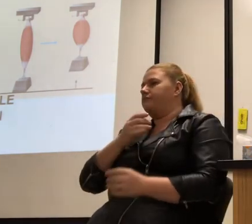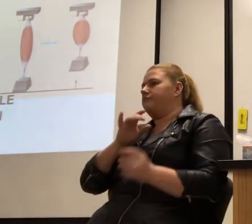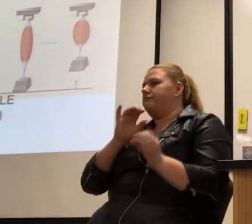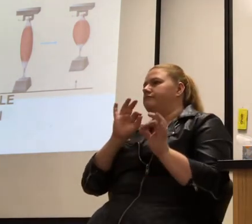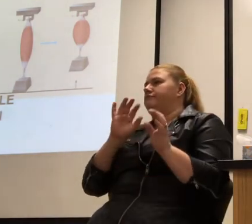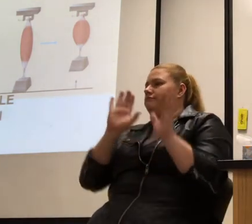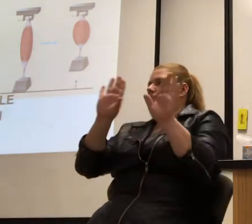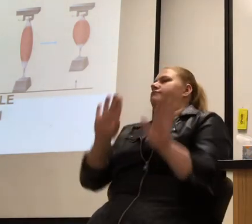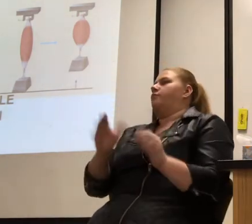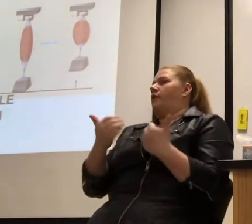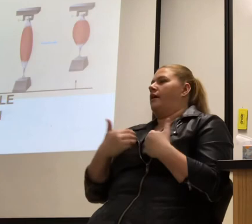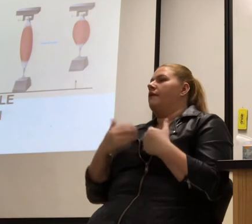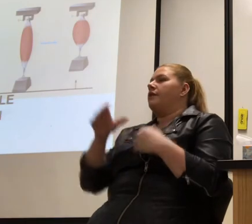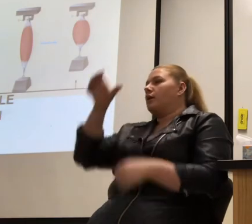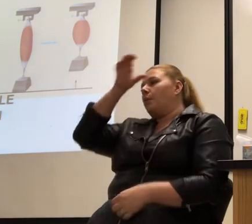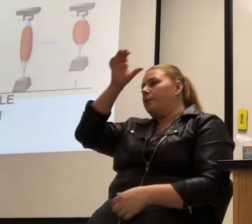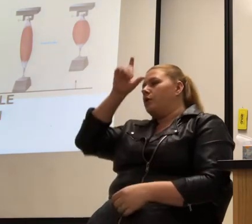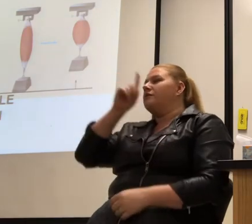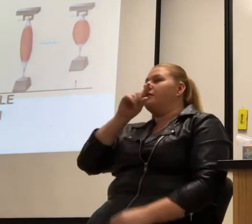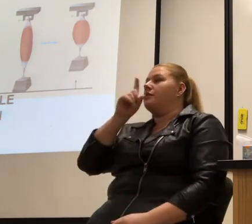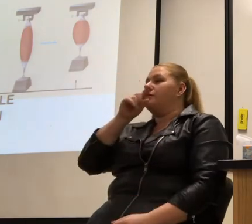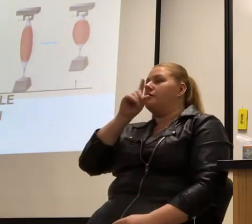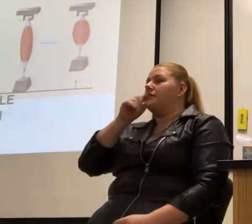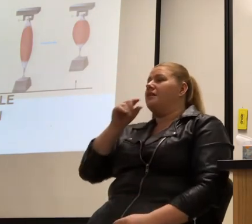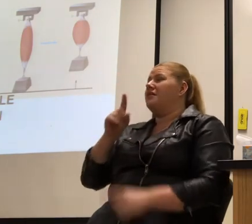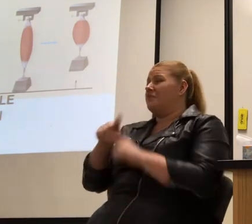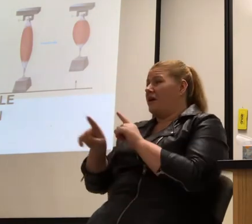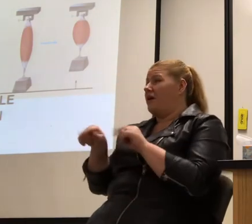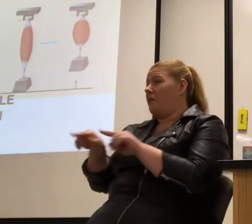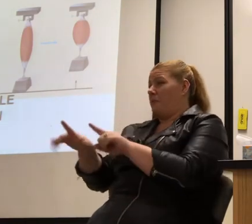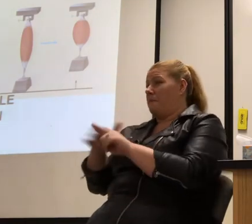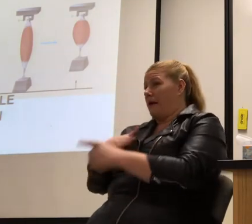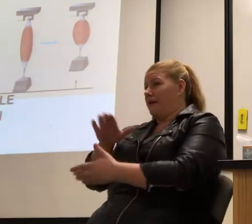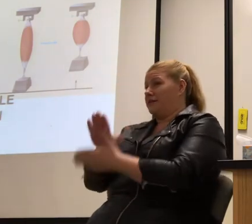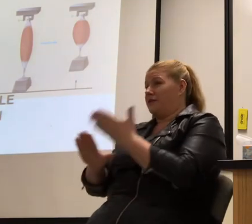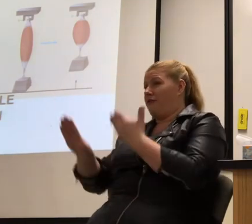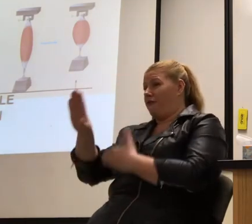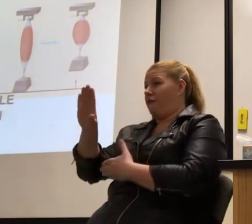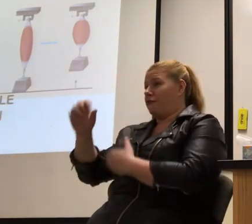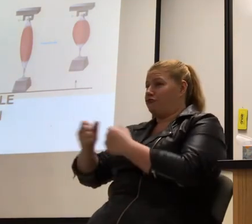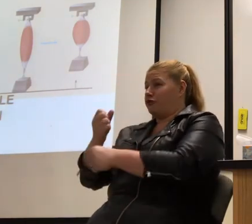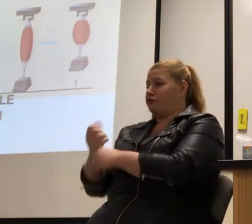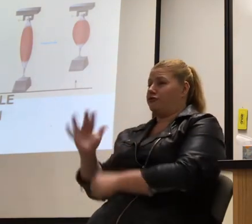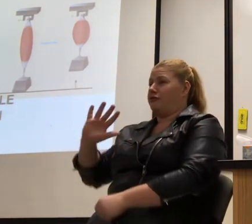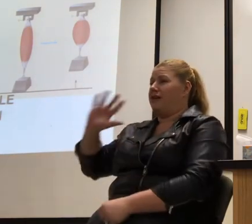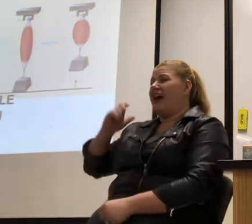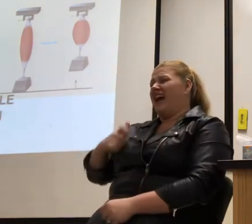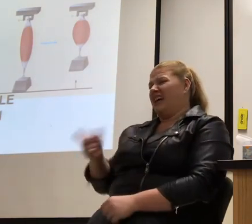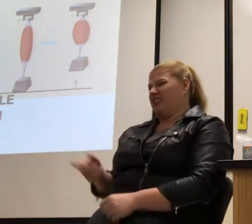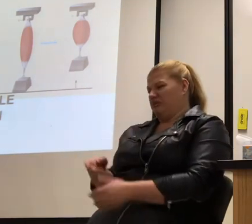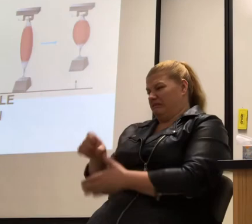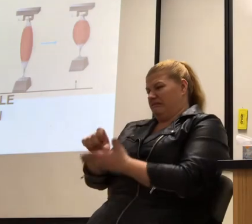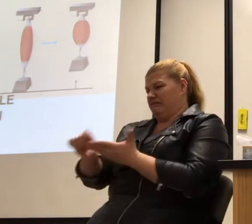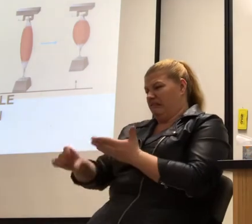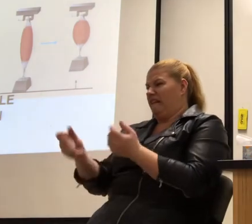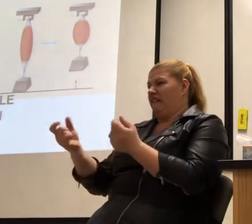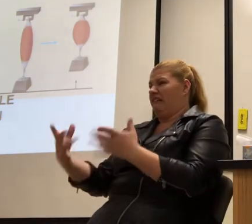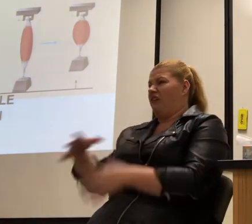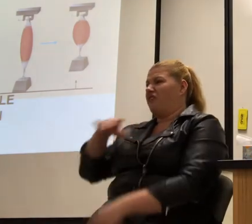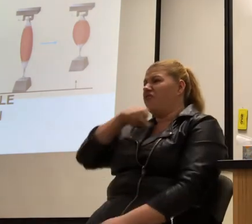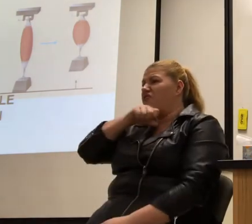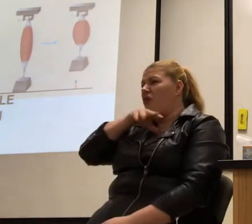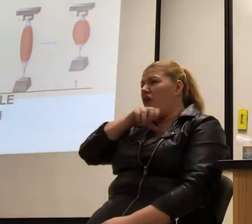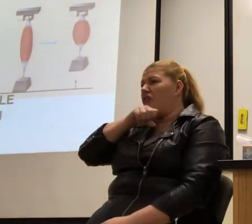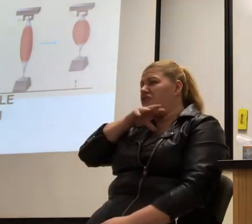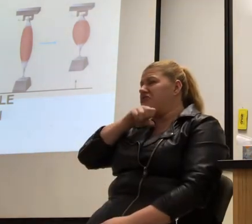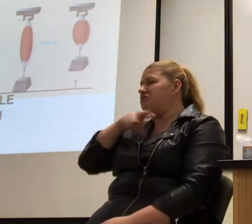grad student, I had to sacrifice a lot of frogs. And when you use And basically, the student would dissect out the gastrocnemius,